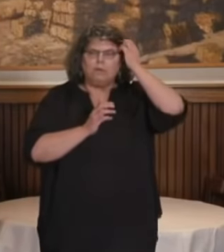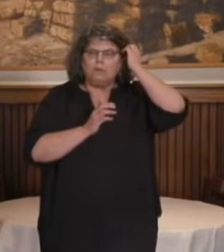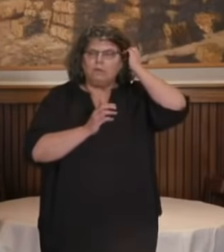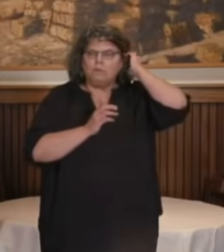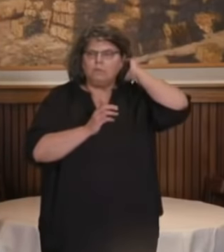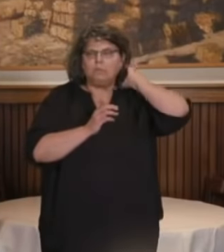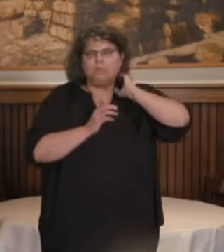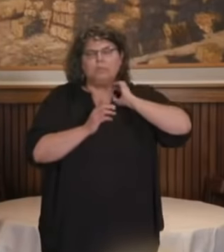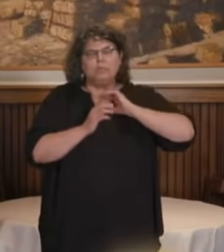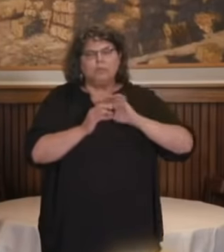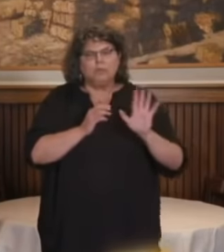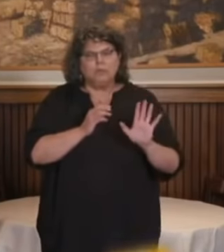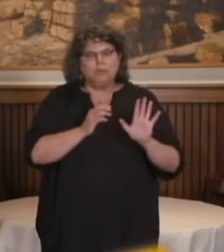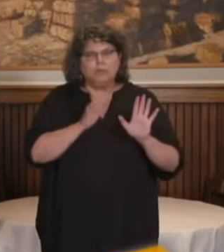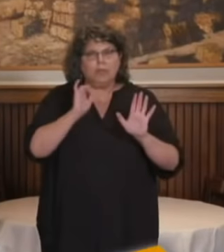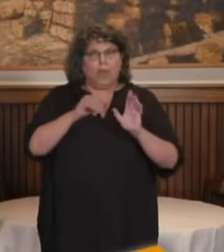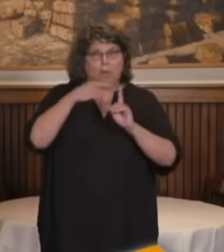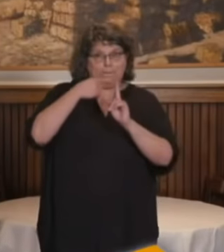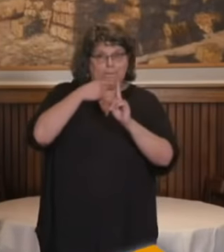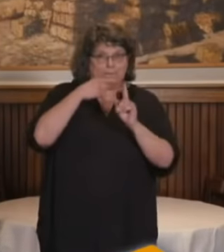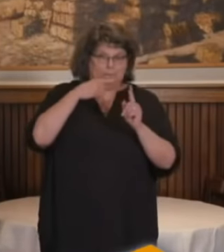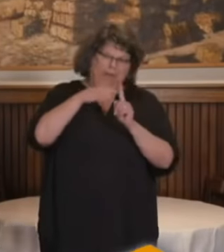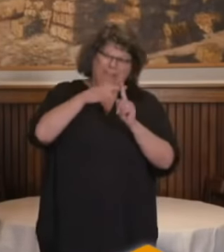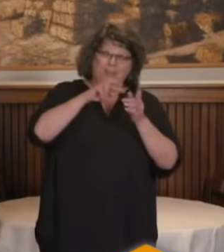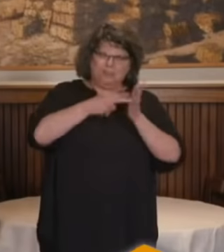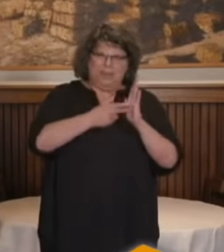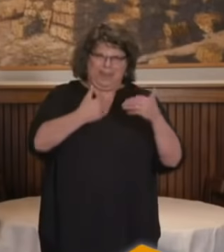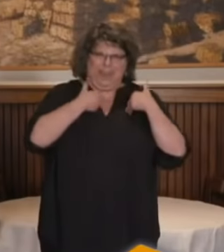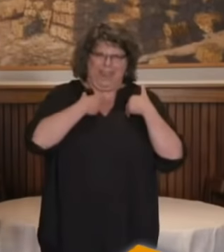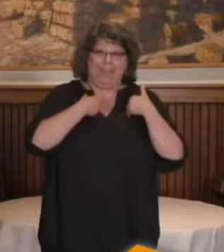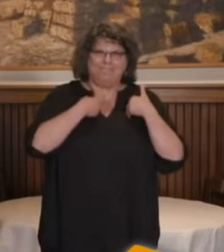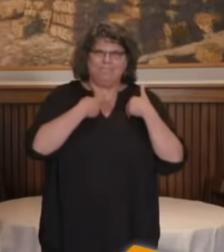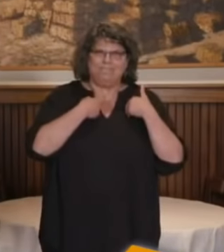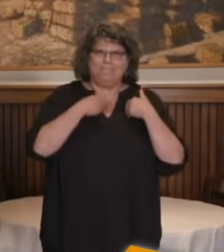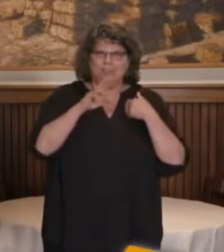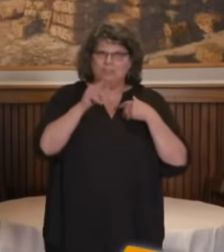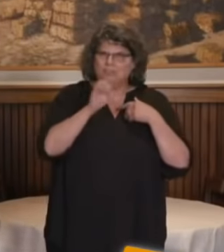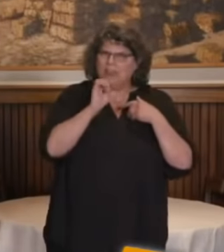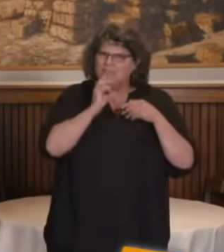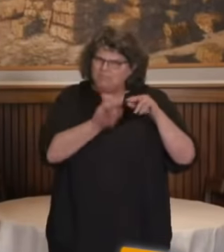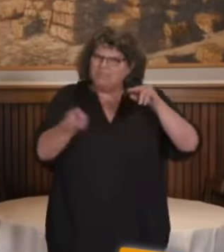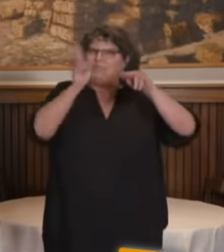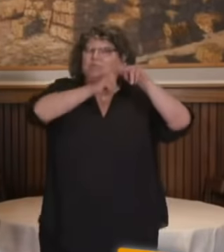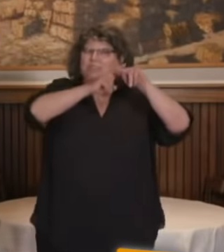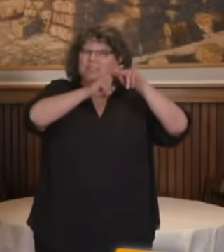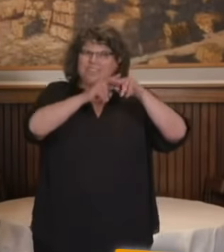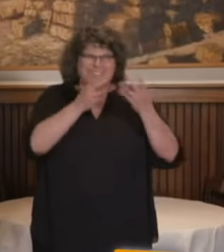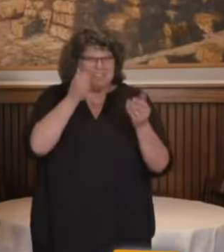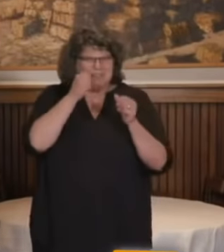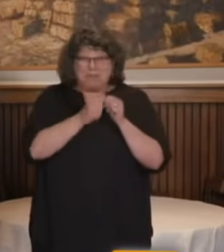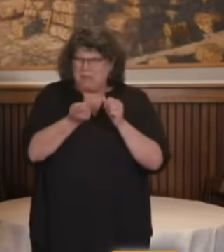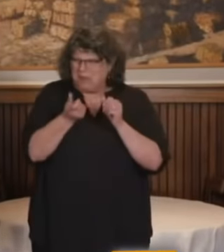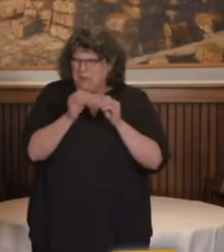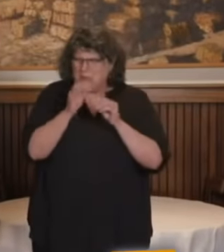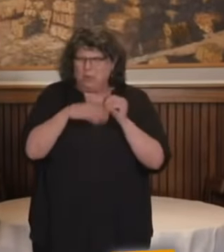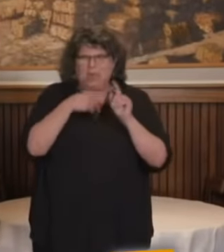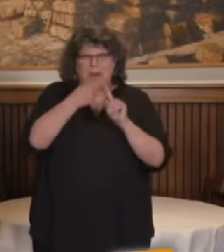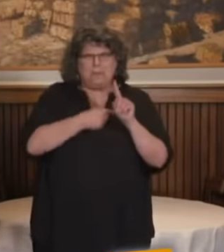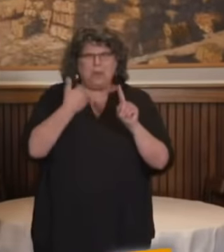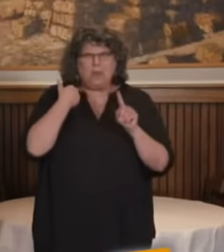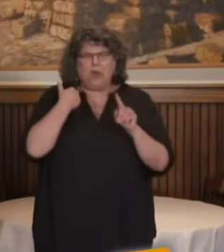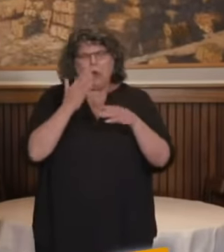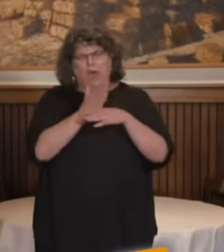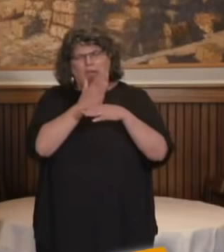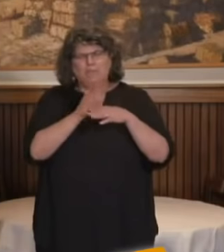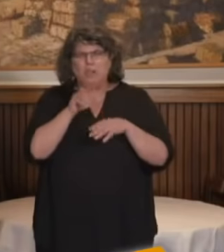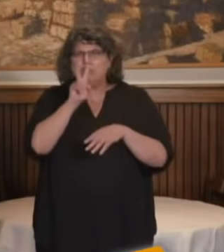We are seeing our positive rate with substantial increase. Remember, it was a little over a month ago we were averaging